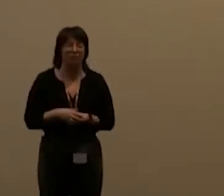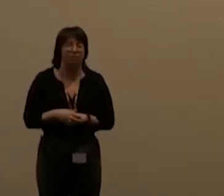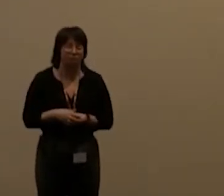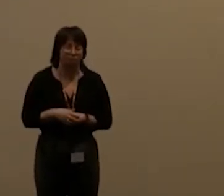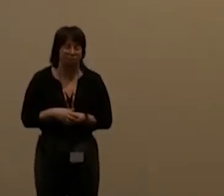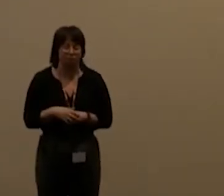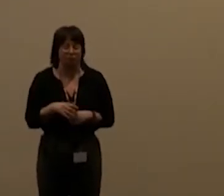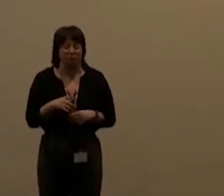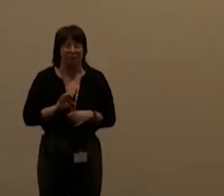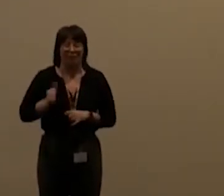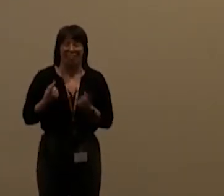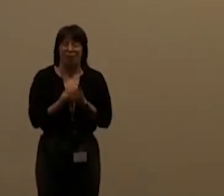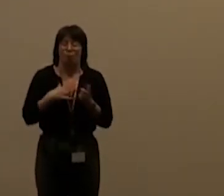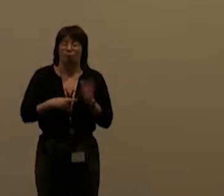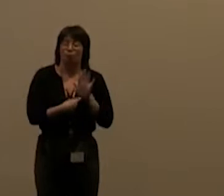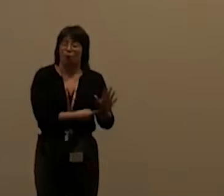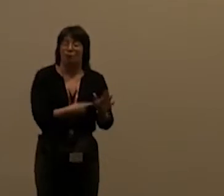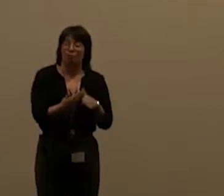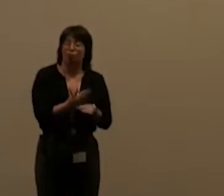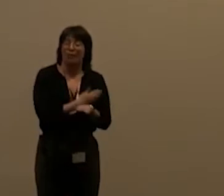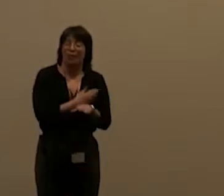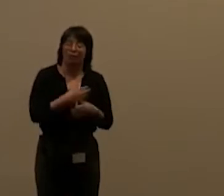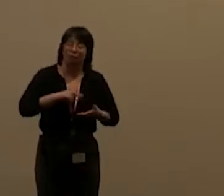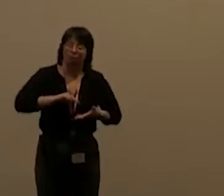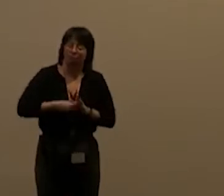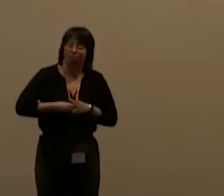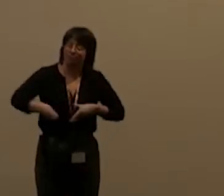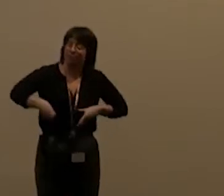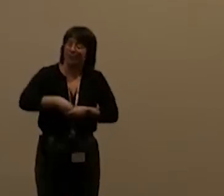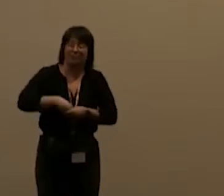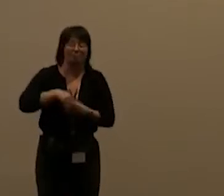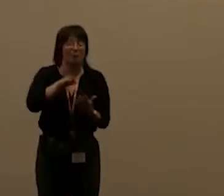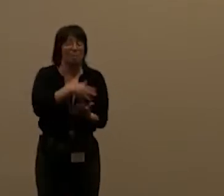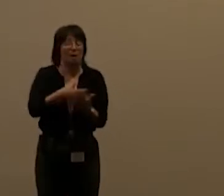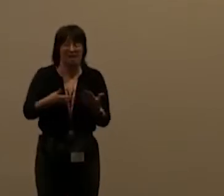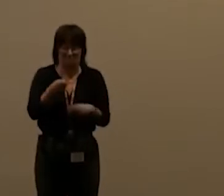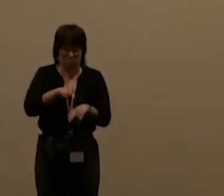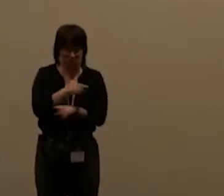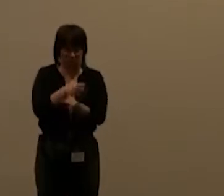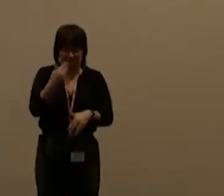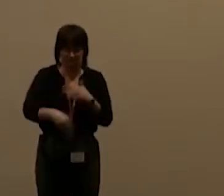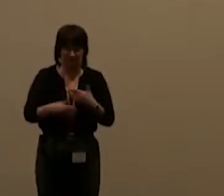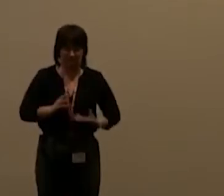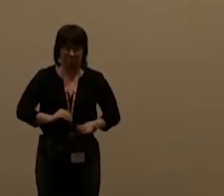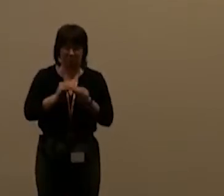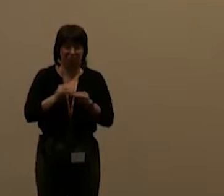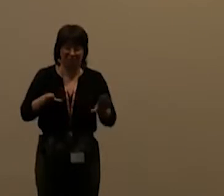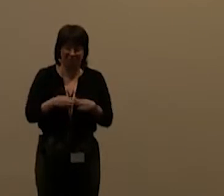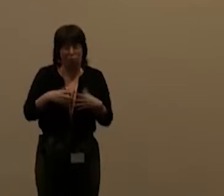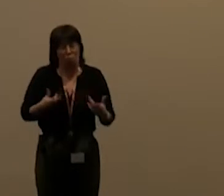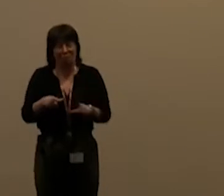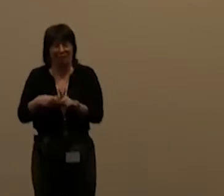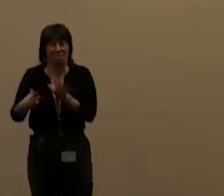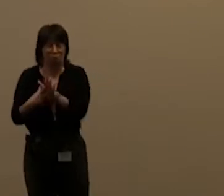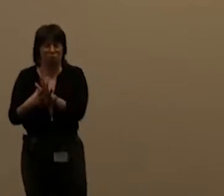Now, another thing, the next thing that I want to show here is some of the pre-built templates. So if you've never built an app in Dataverse for Teams, a Power App, it's very similar to